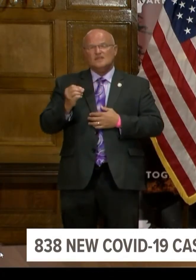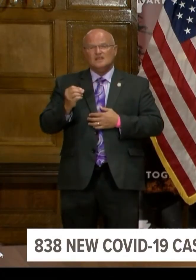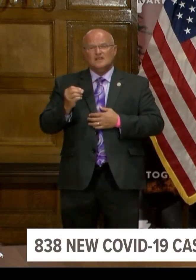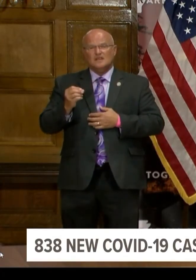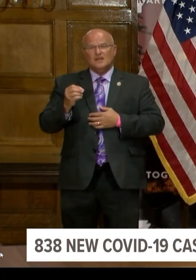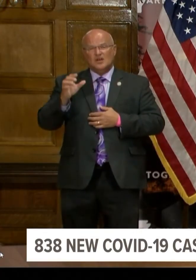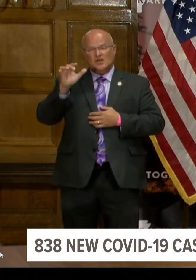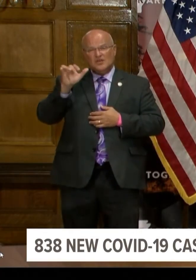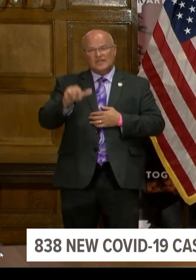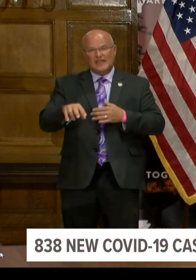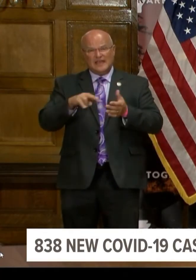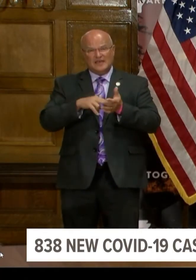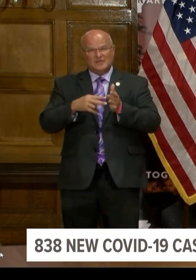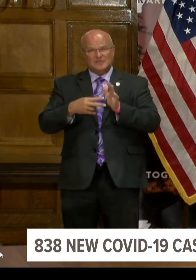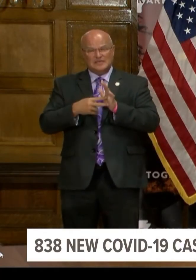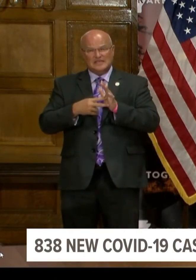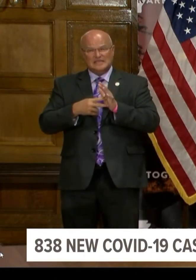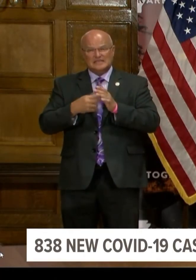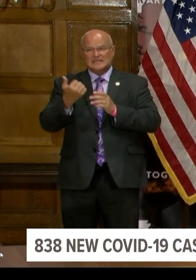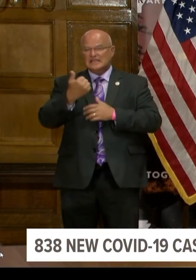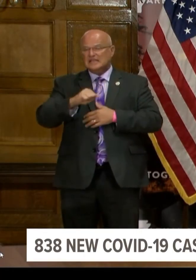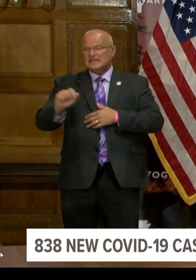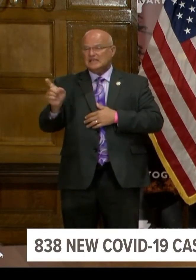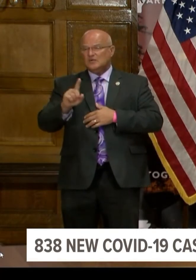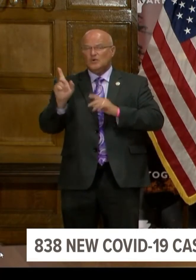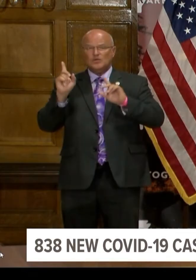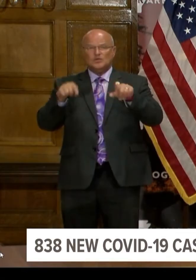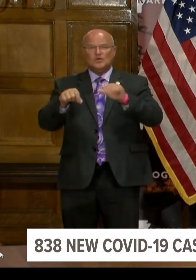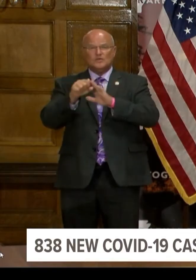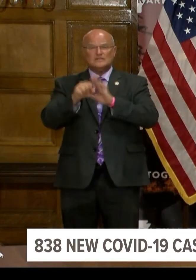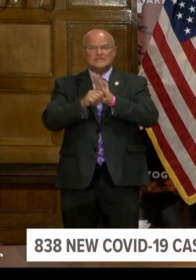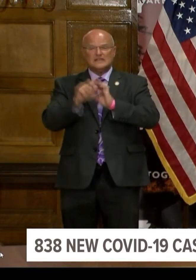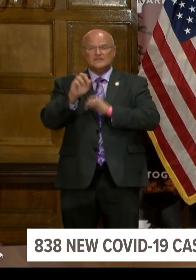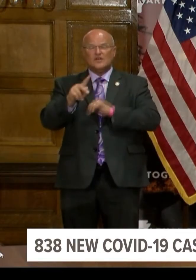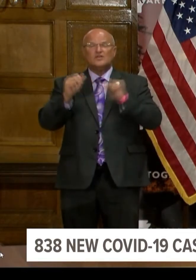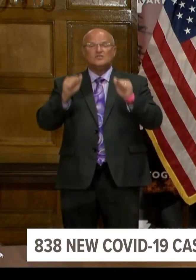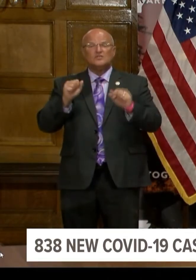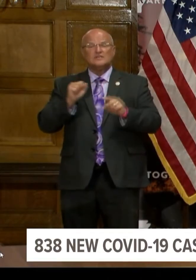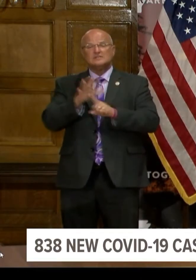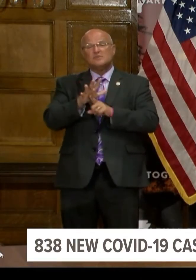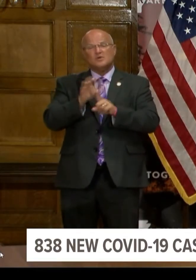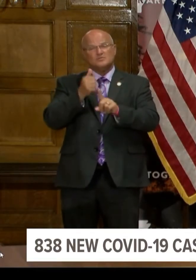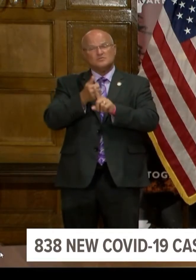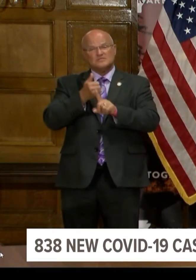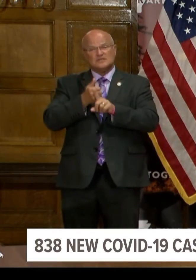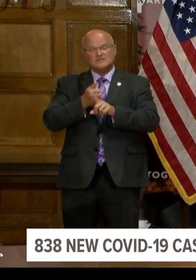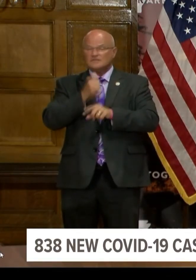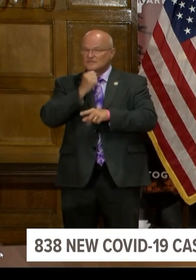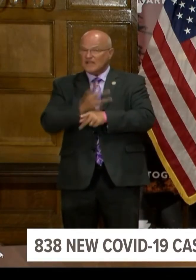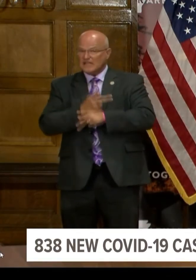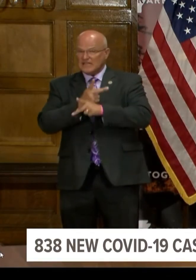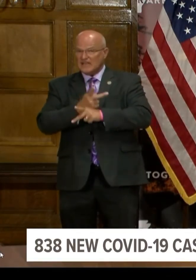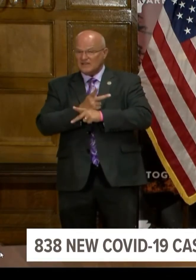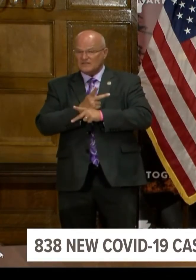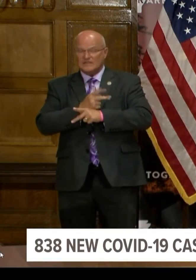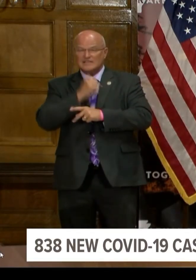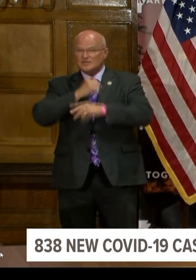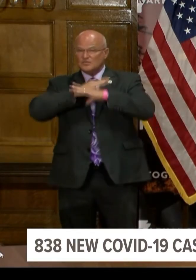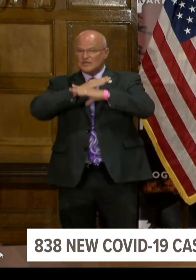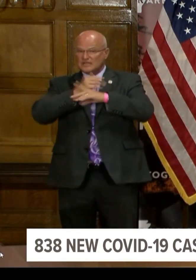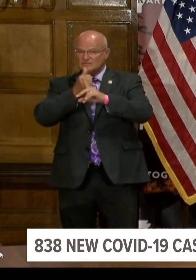so that means that anywhere you go in the state of Arkansas, you could expose yourself if you're not careful and you don't protect